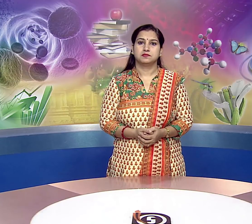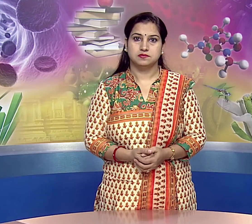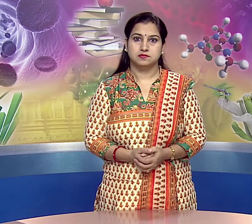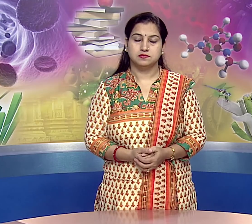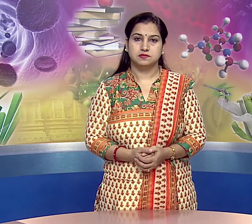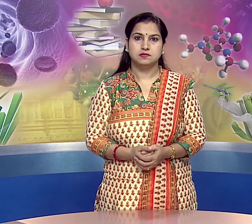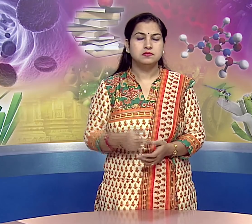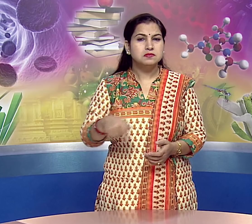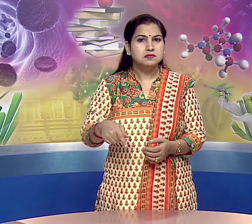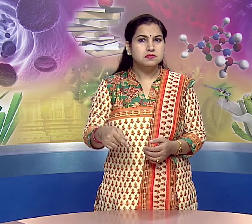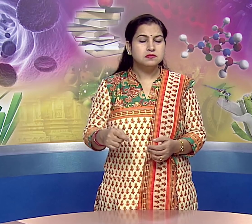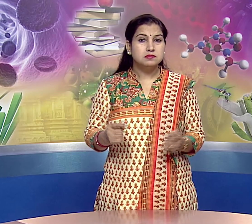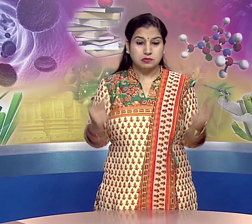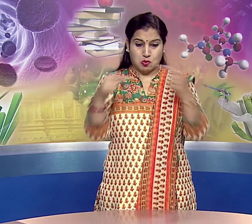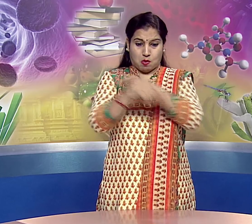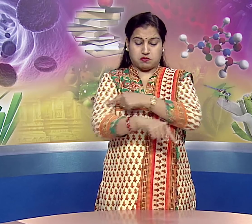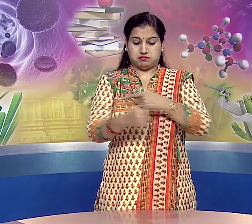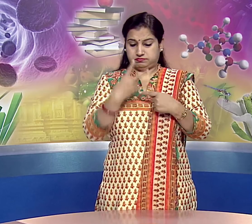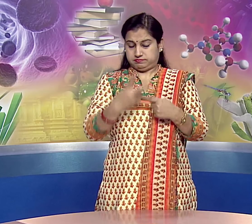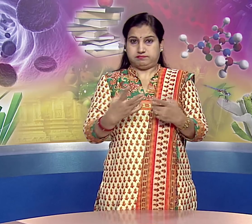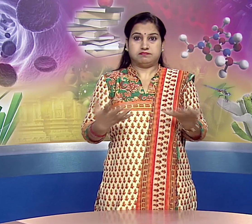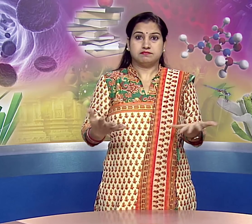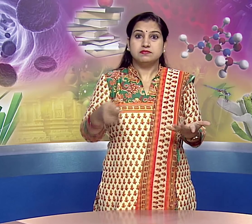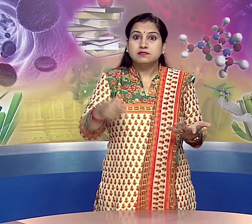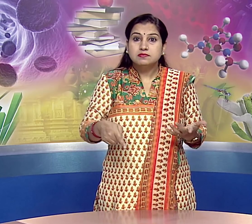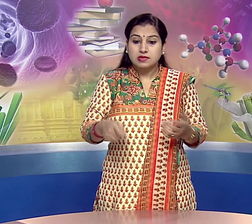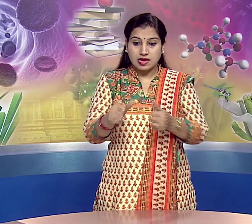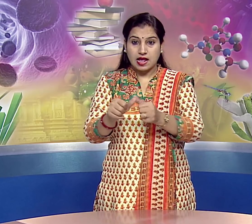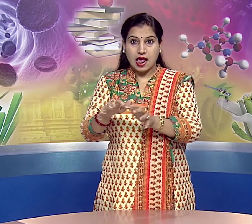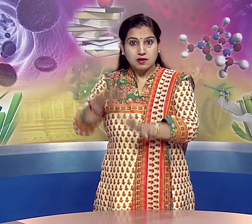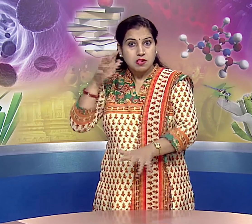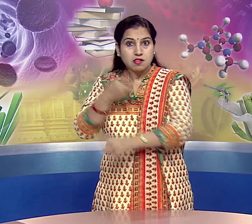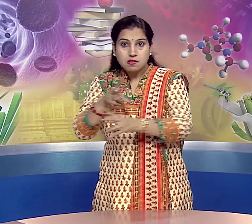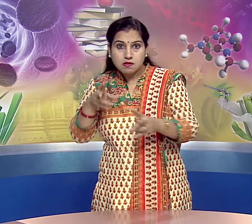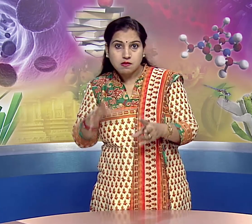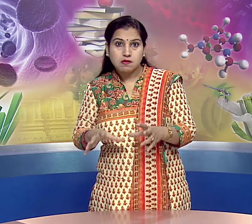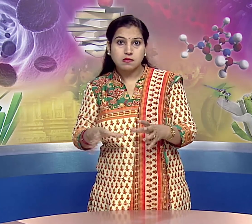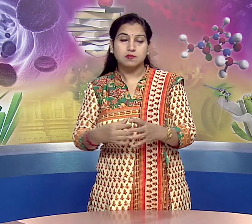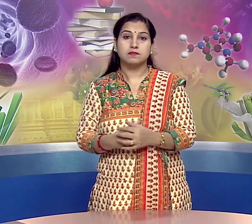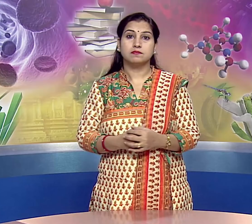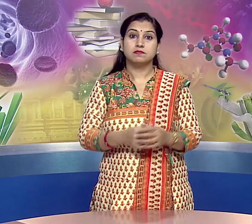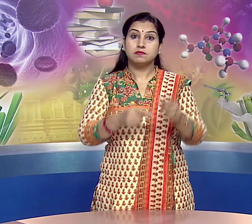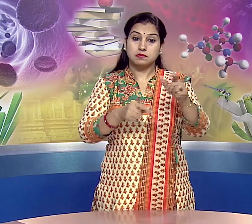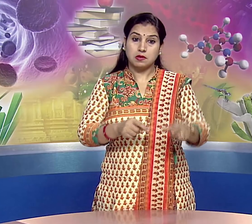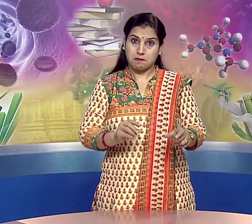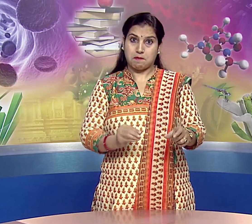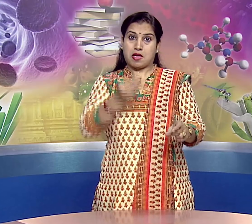In sharp contrast to this, animals were better off in